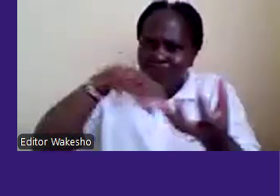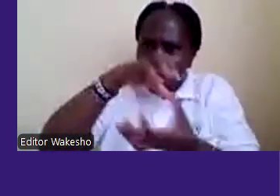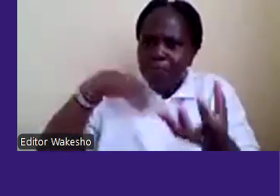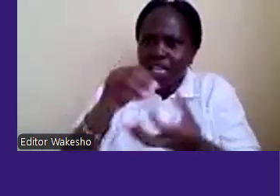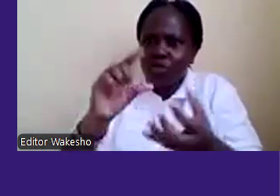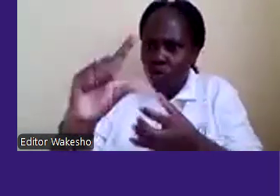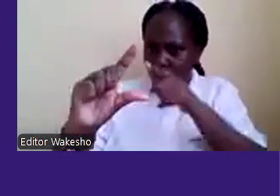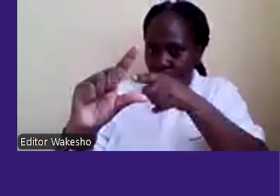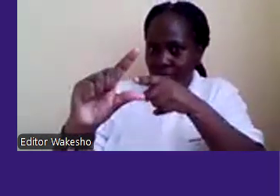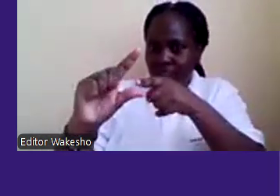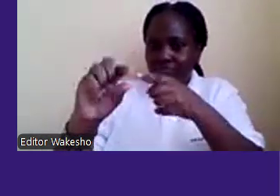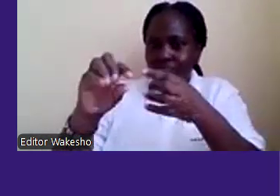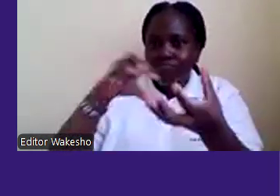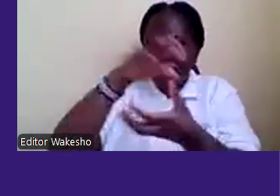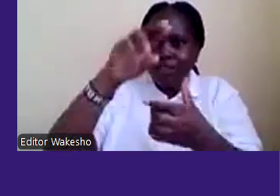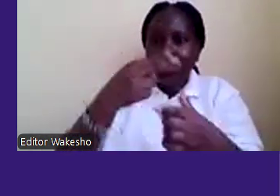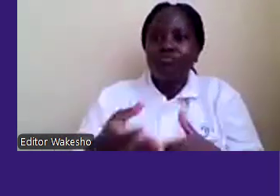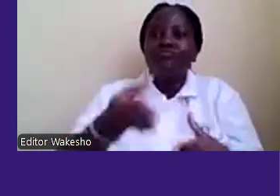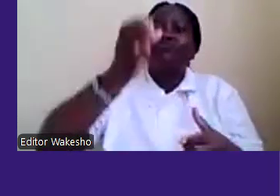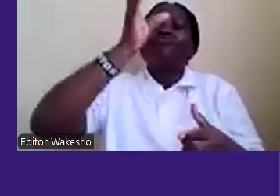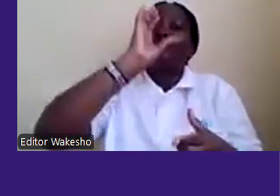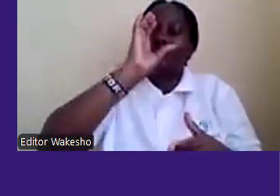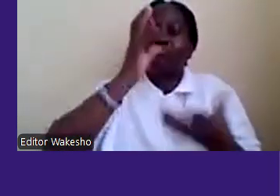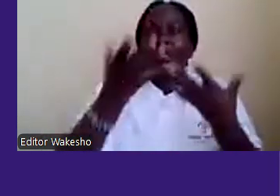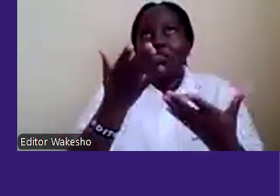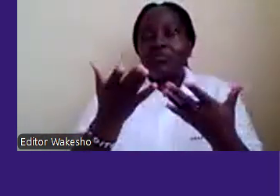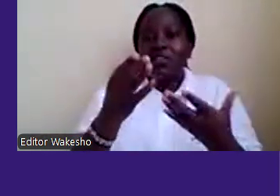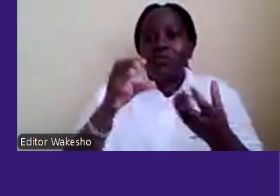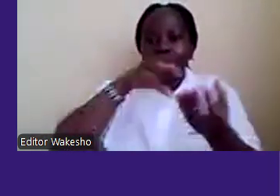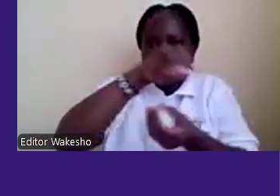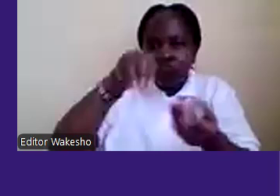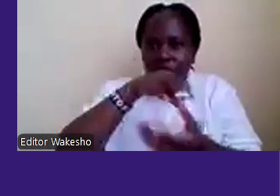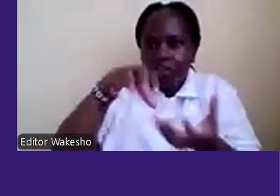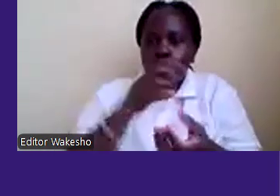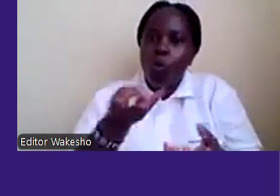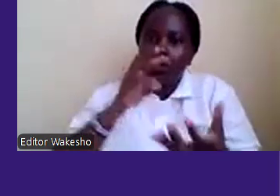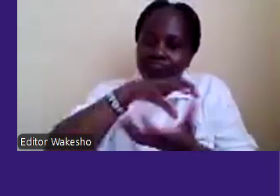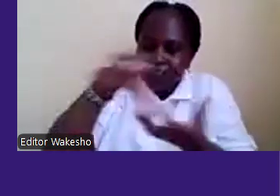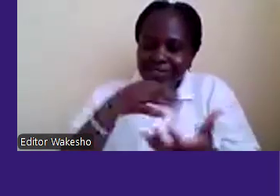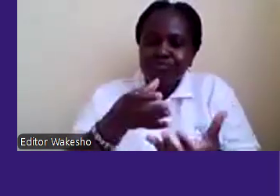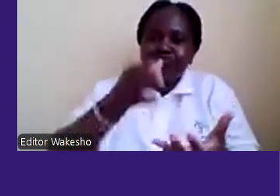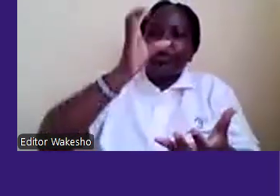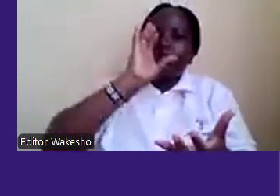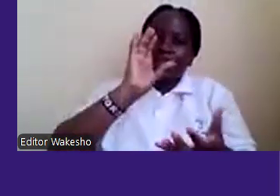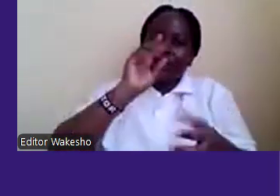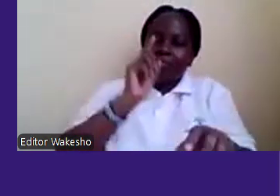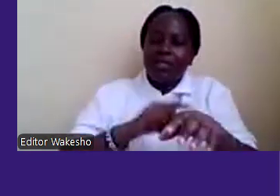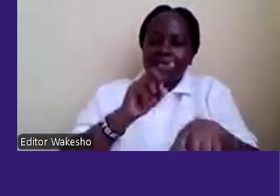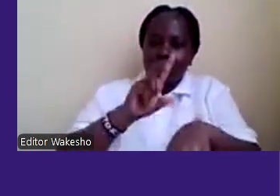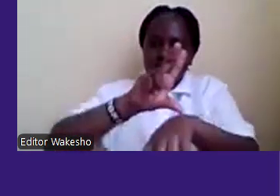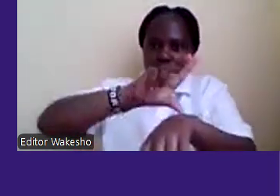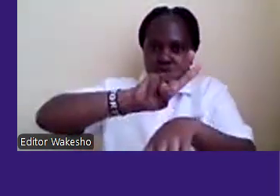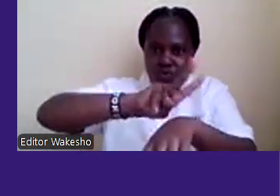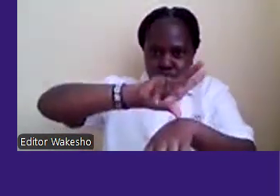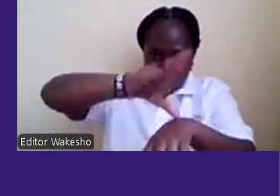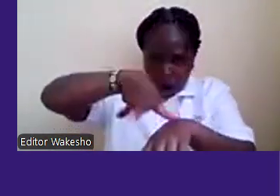you some glucose like mixed with water, right? You're told to drink it. Then after 2 hours, we will measure